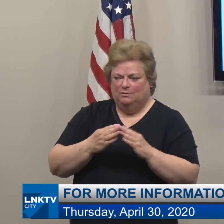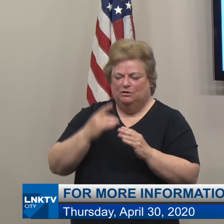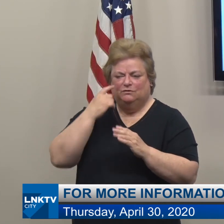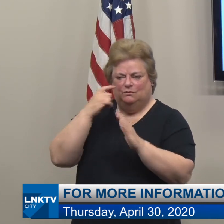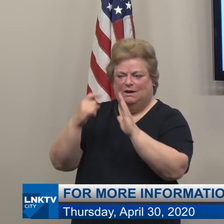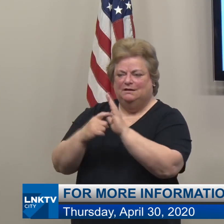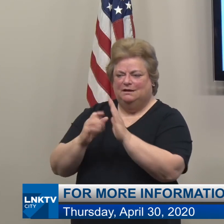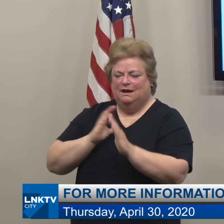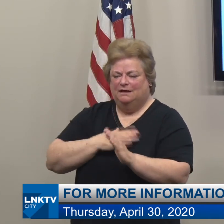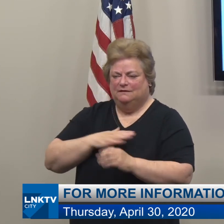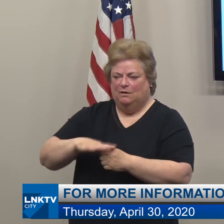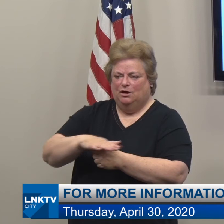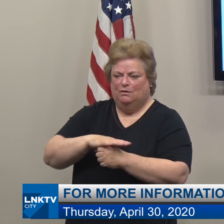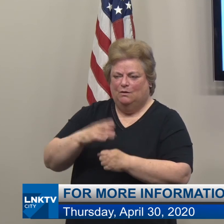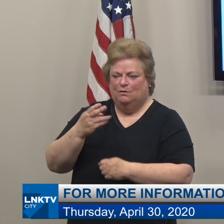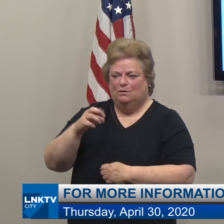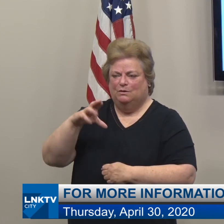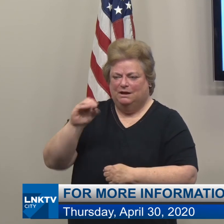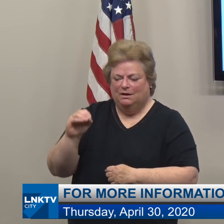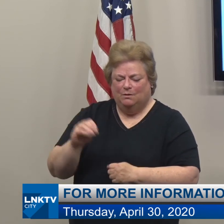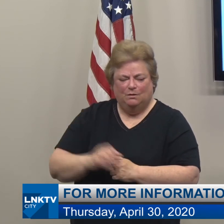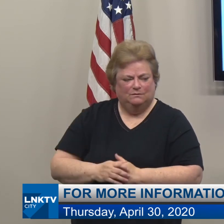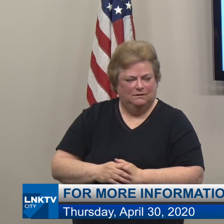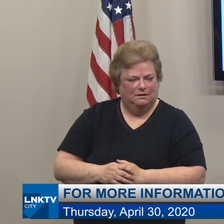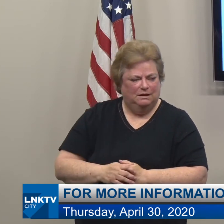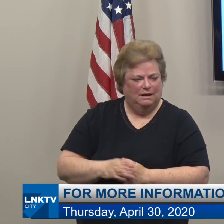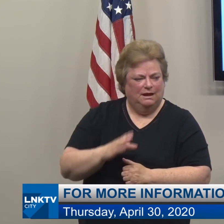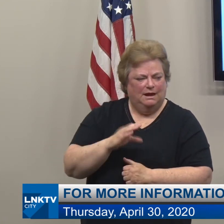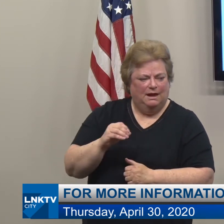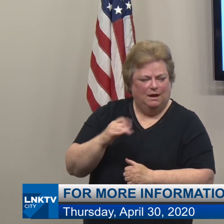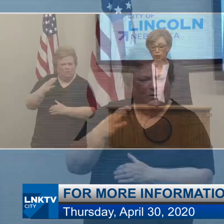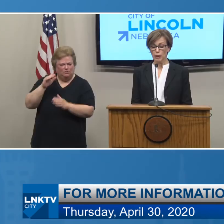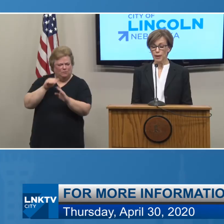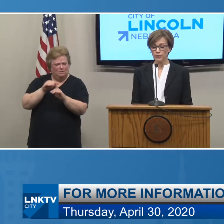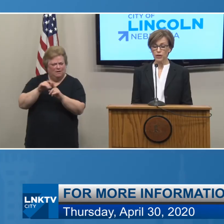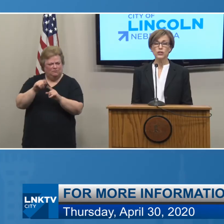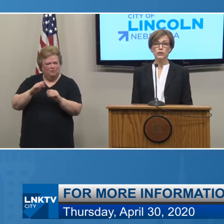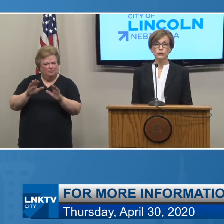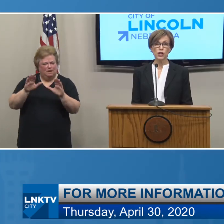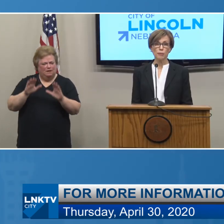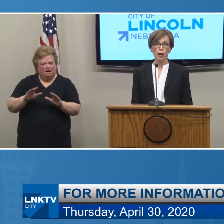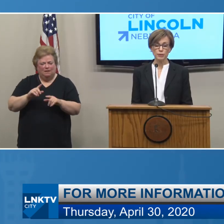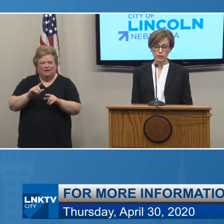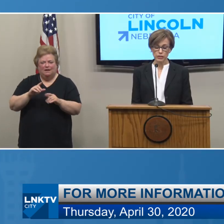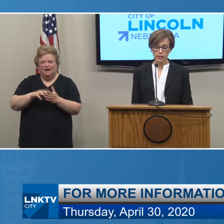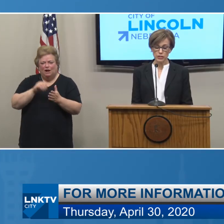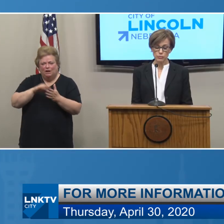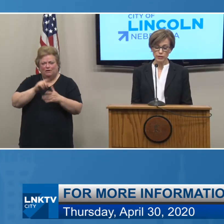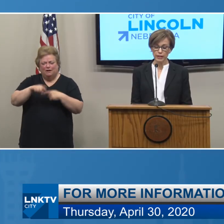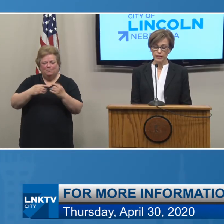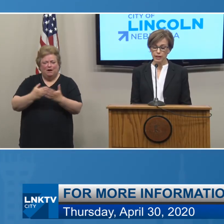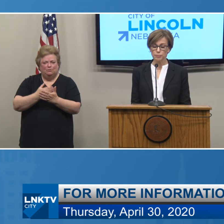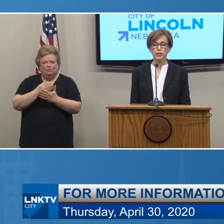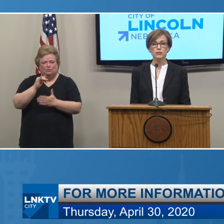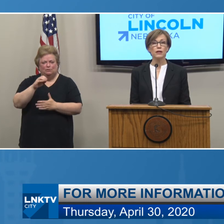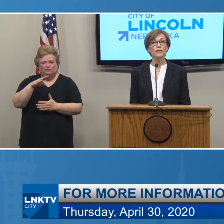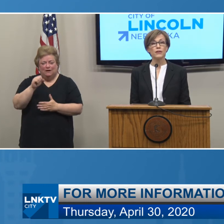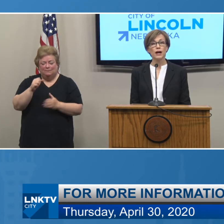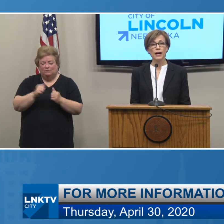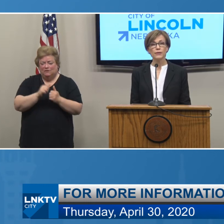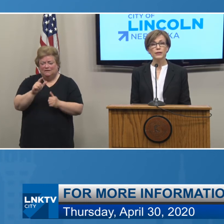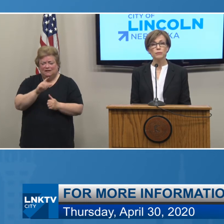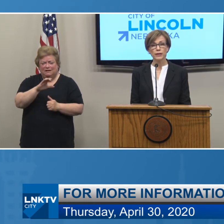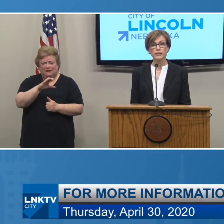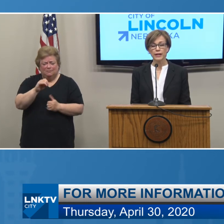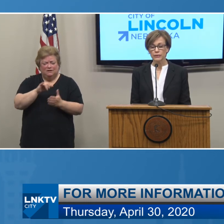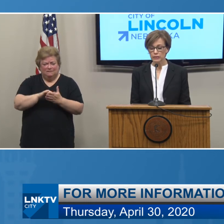our local heroes. And finally, we want to remind you of an amazing opportunity to learn about new job opportunities with Lincoln companies that